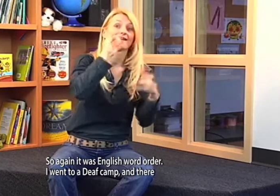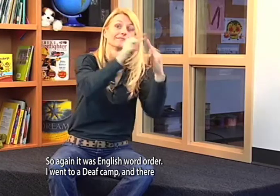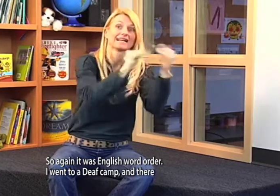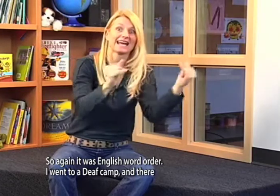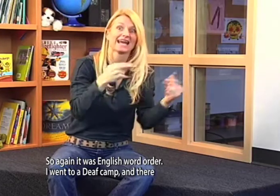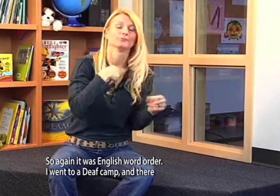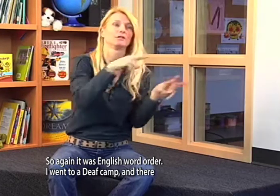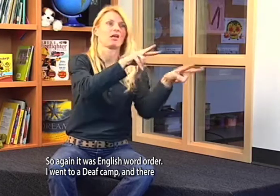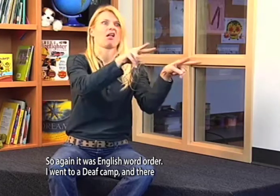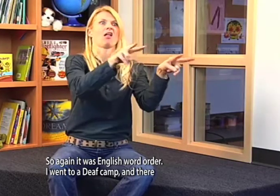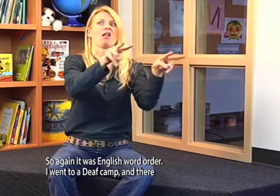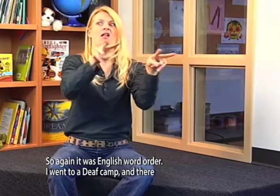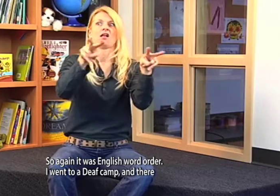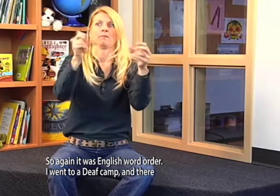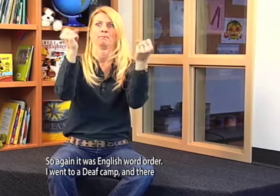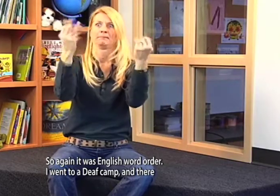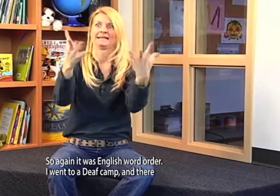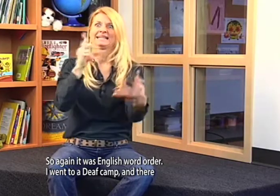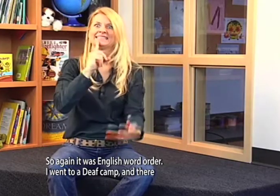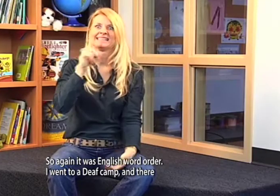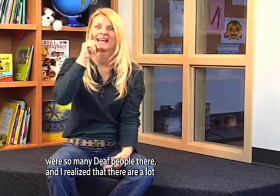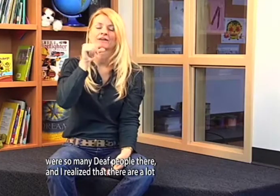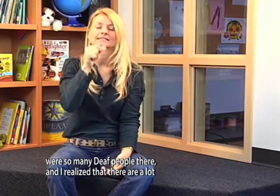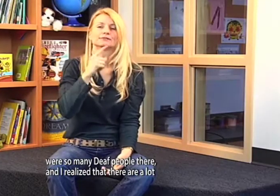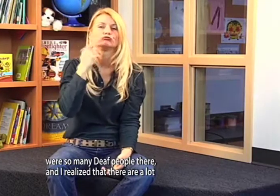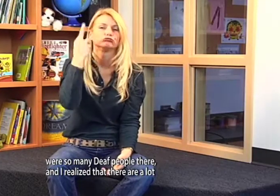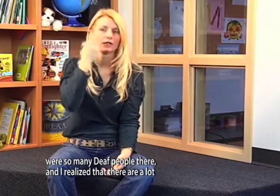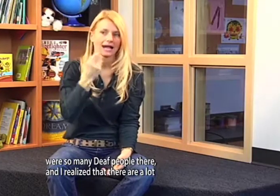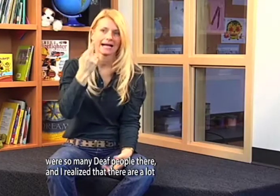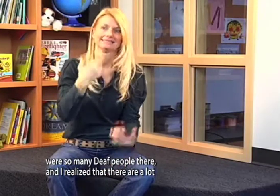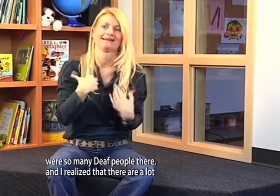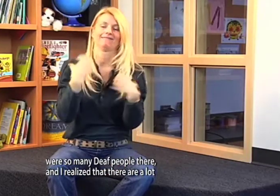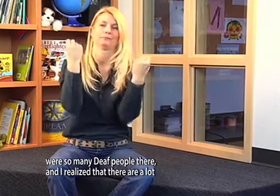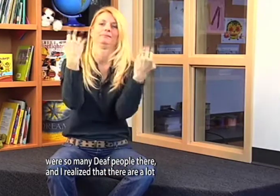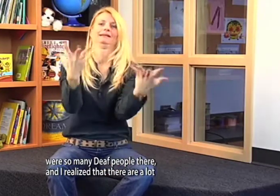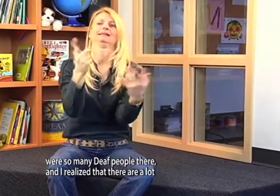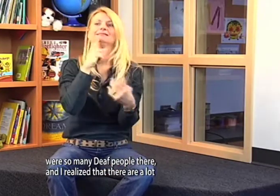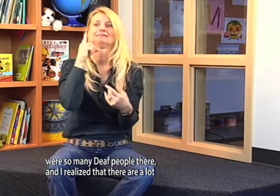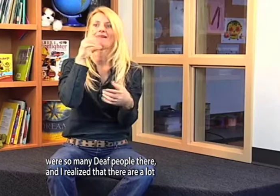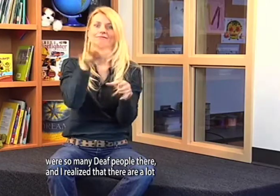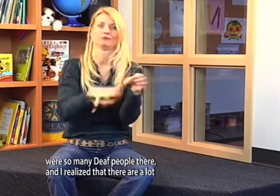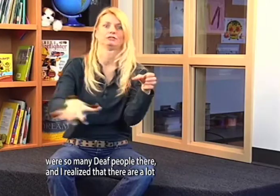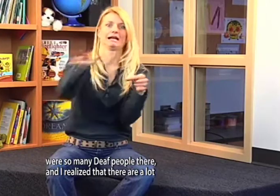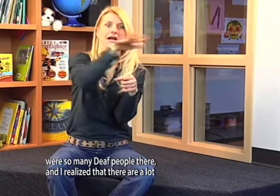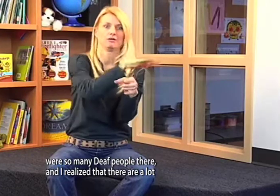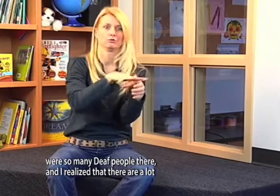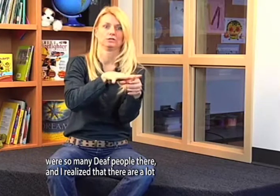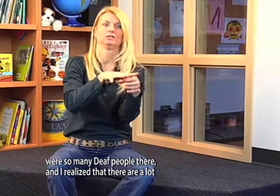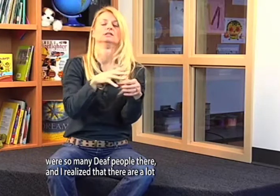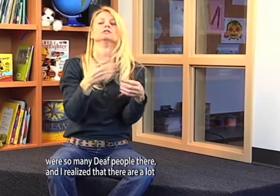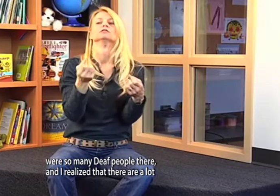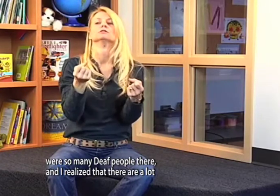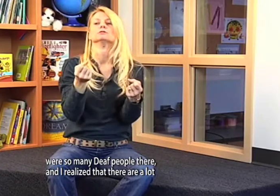a deaf camp, and there were so many deaf people there. And I realized that there are a lot of deaf